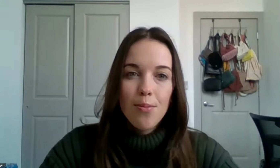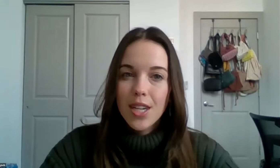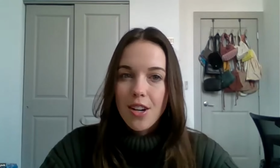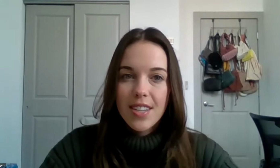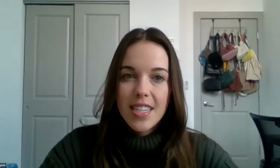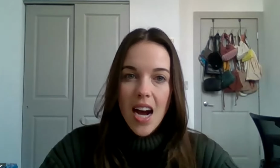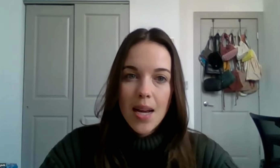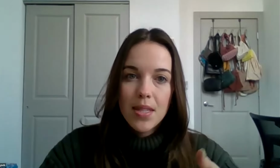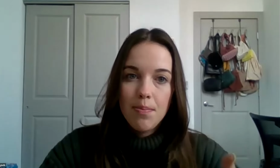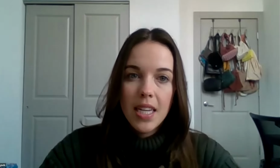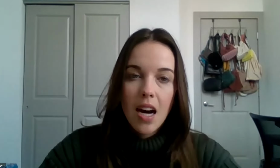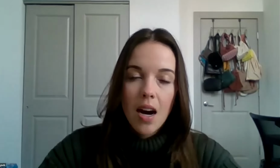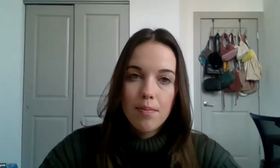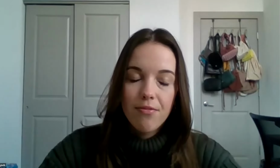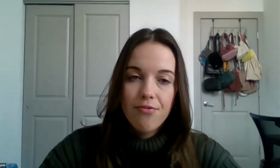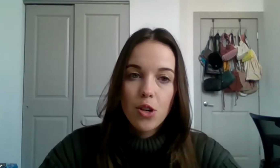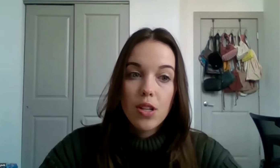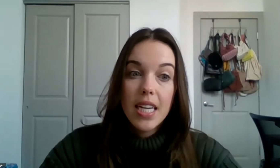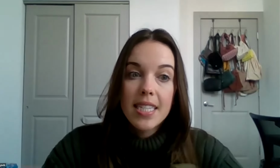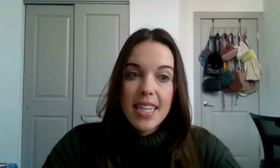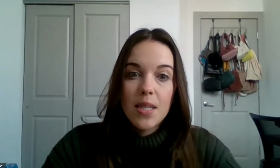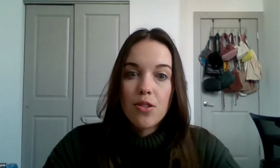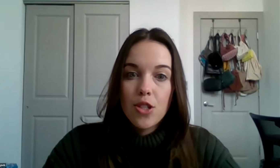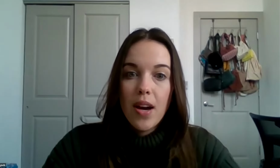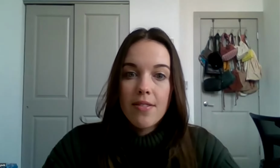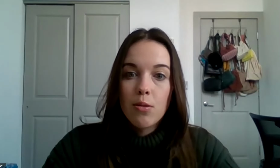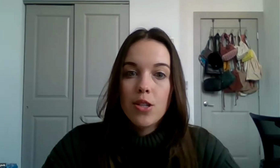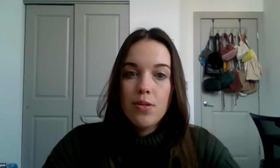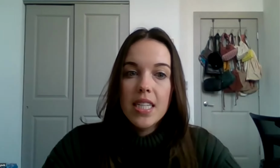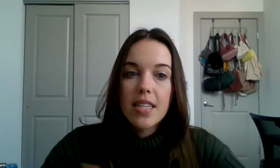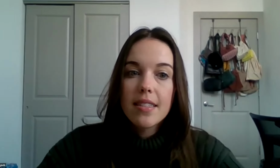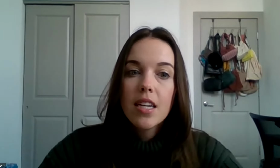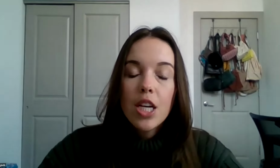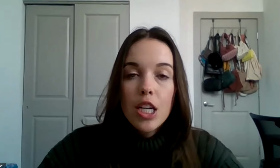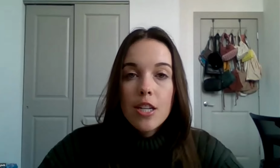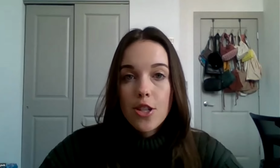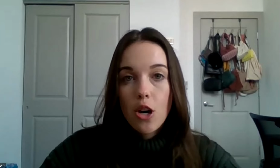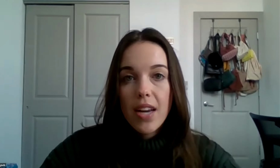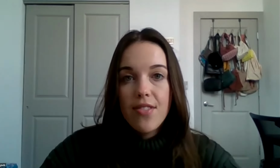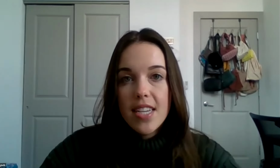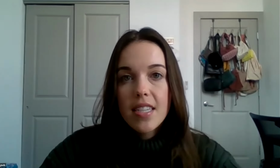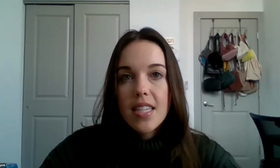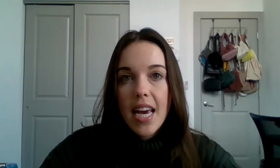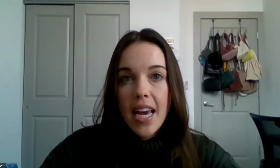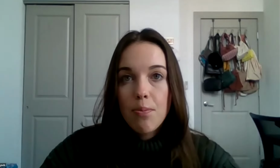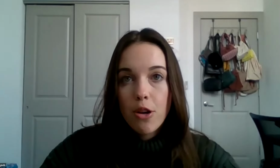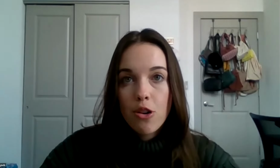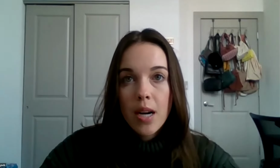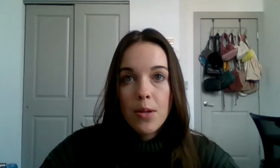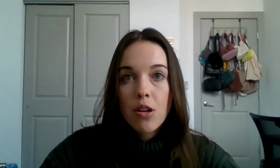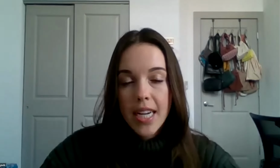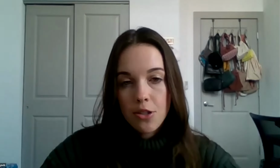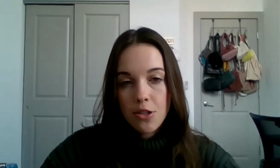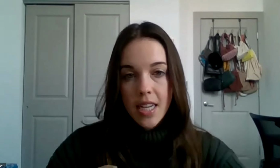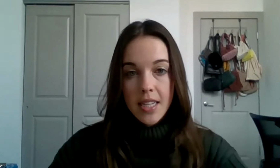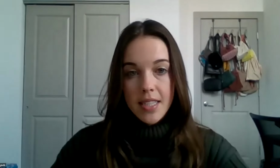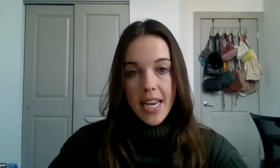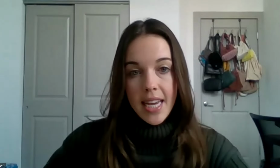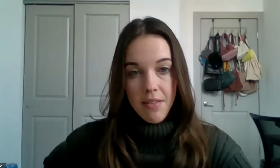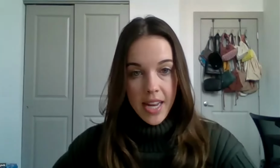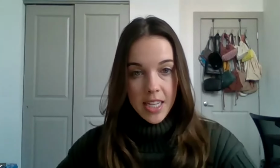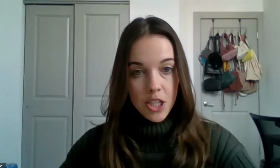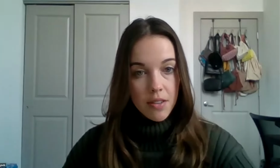those pre-COVID times and being fully accessible to everyone who needs it. So if this is a program you are